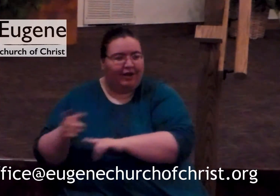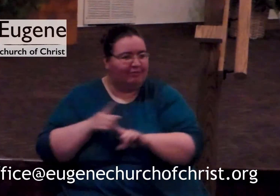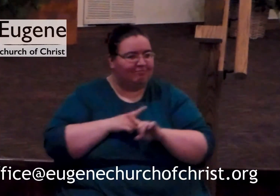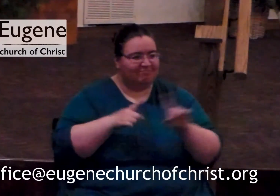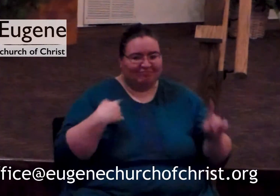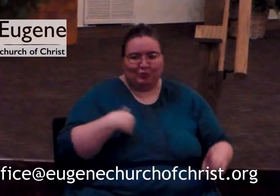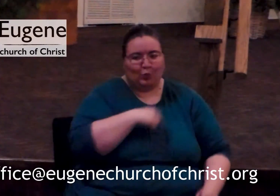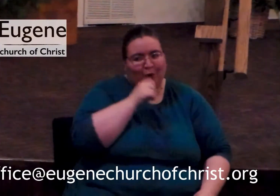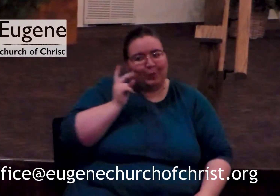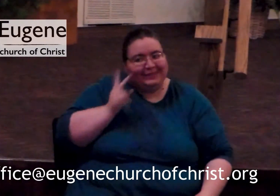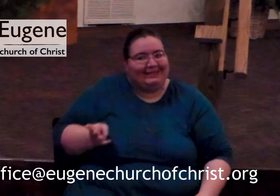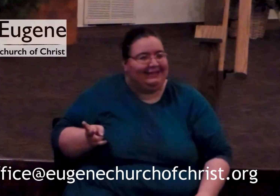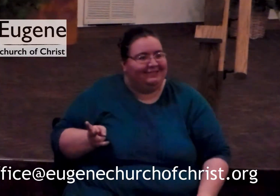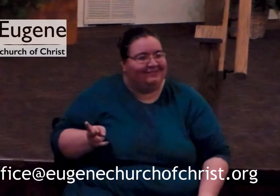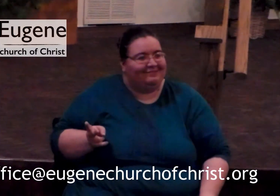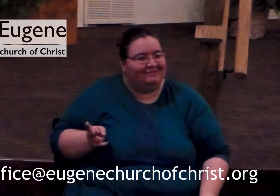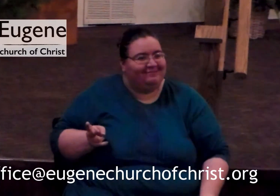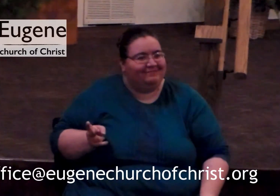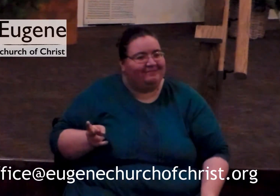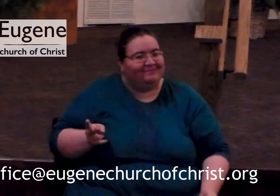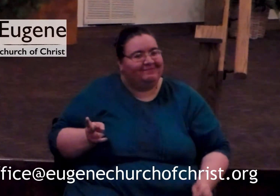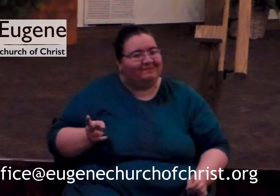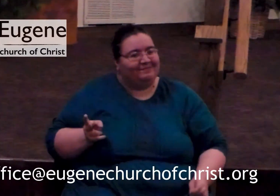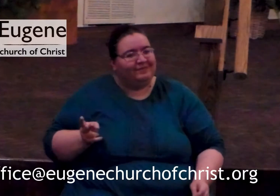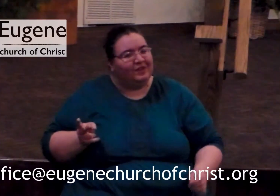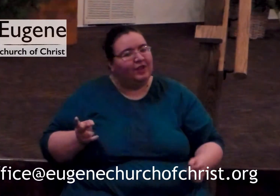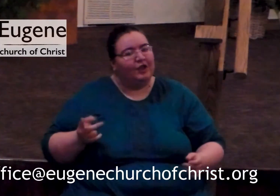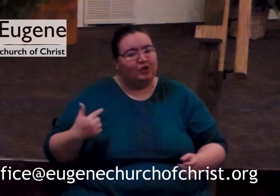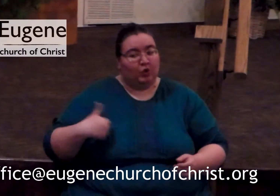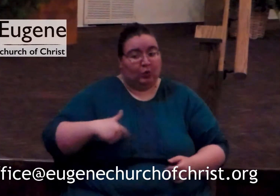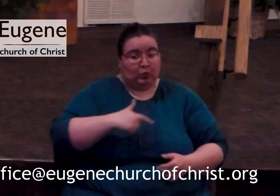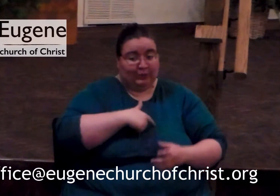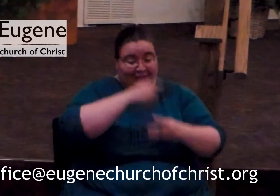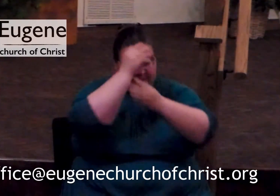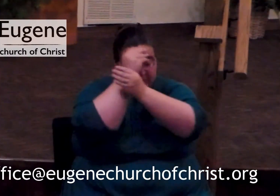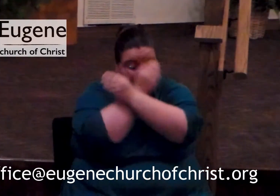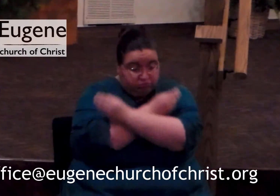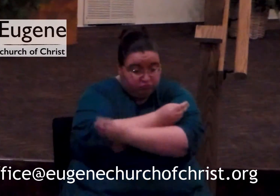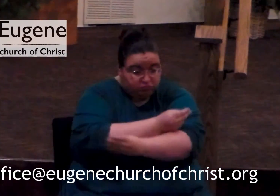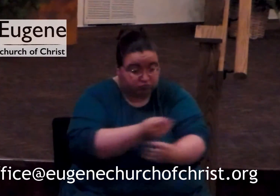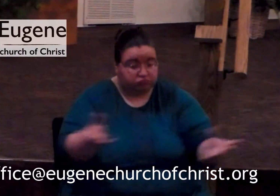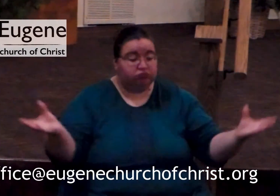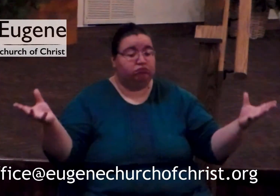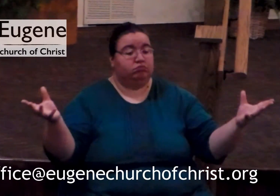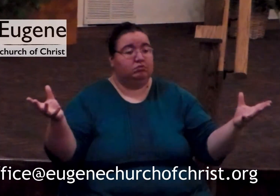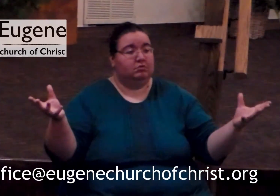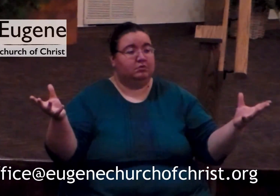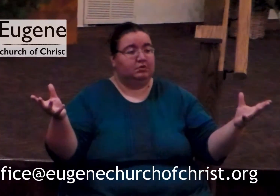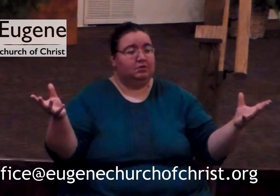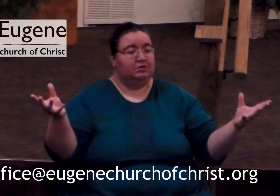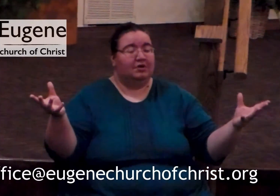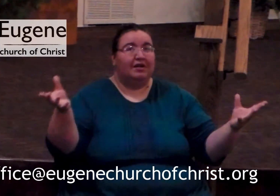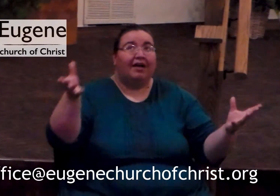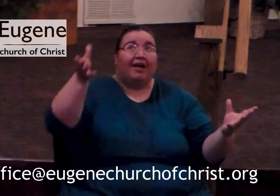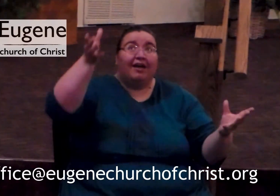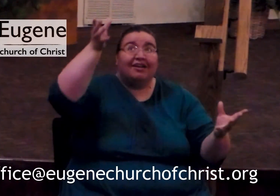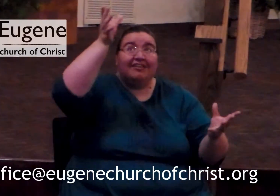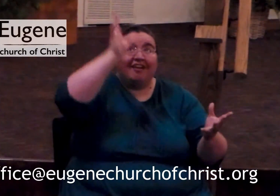but because God is behind it, He provides the growth. don't be discouraged this